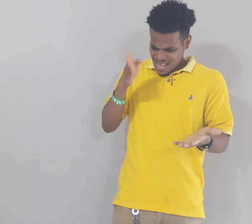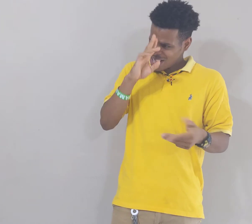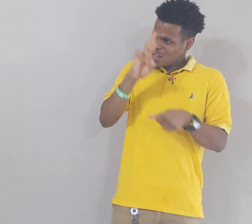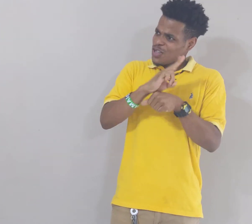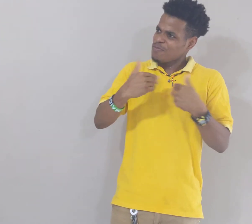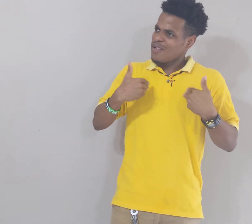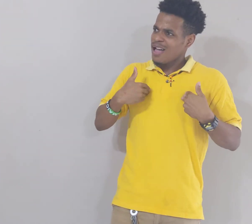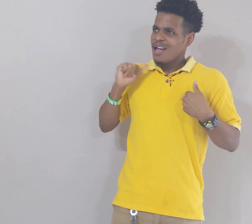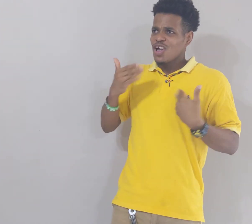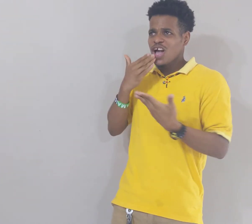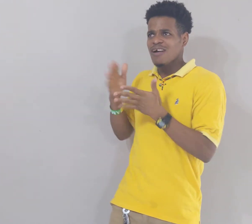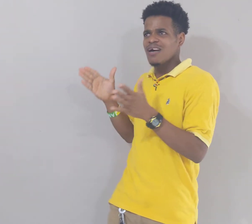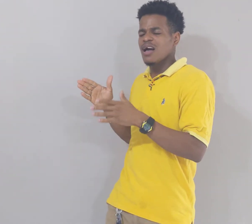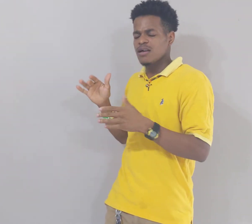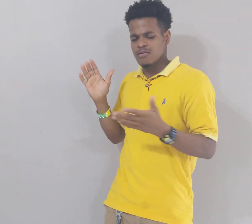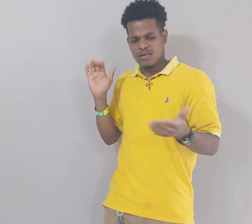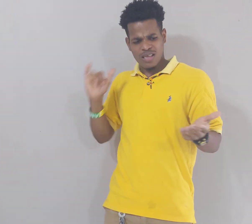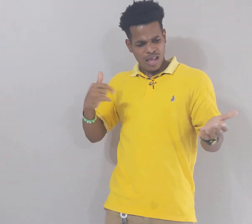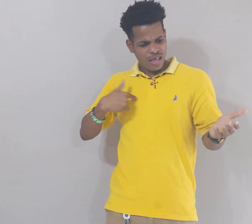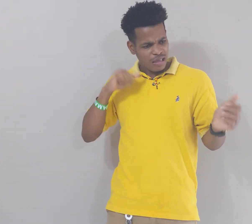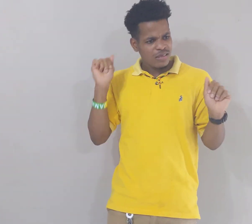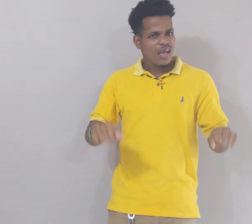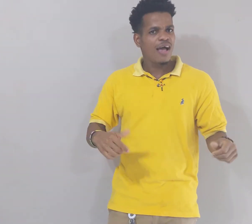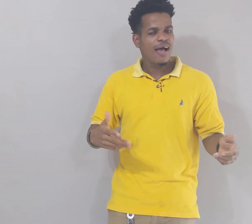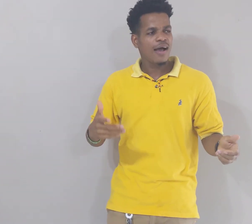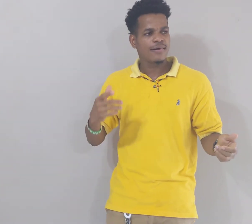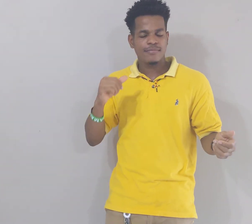I couldn't believe that God used me to encourage this man